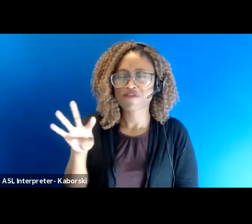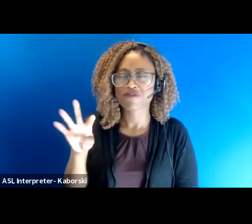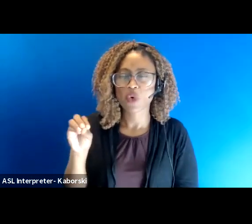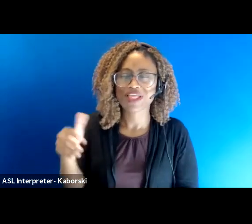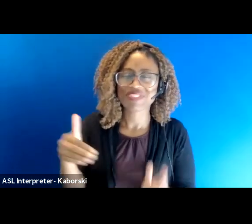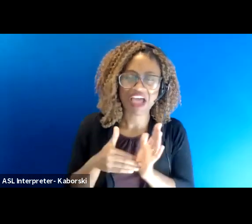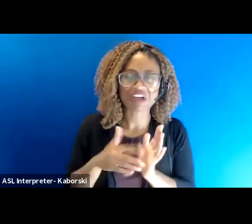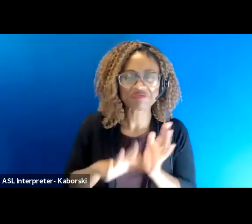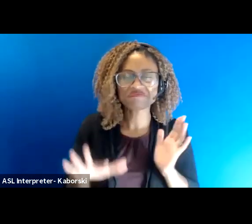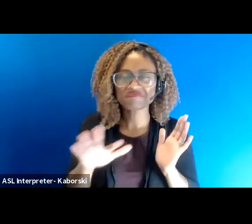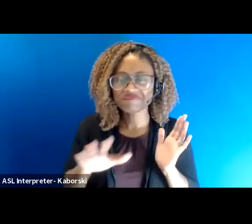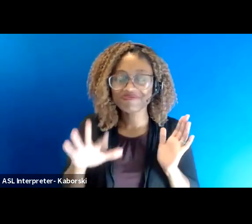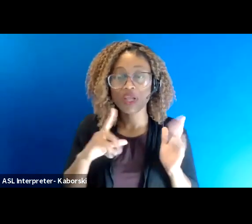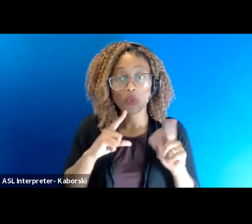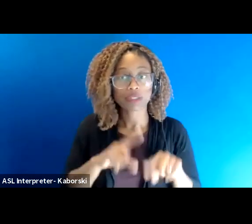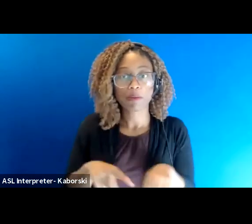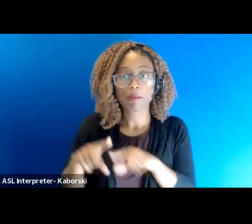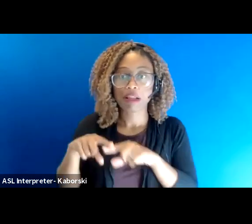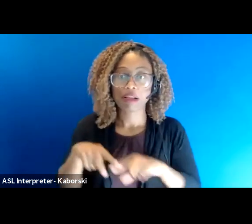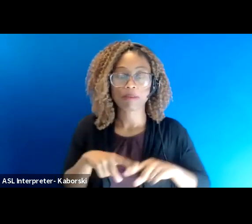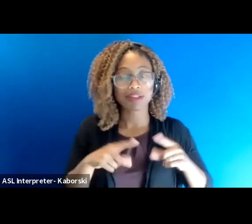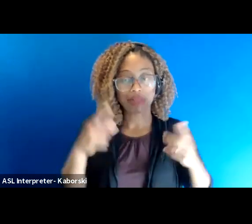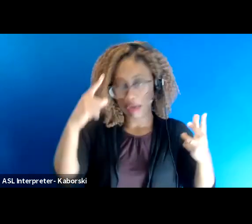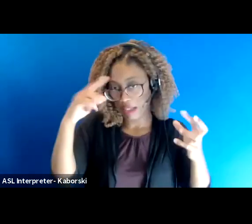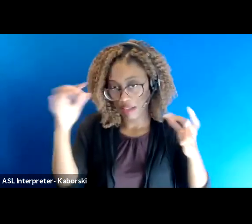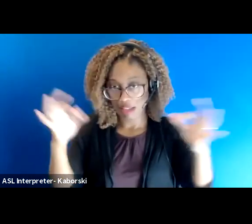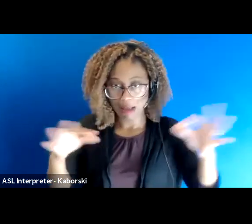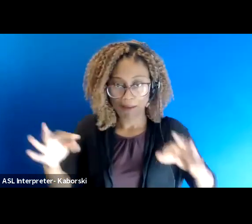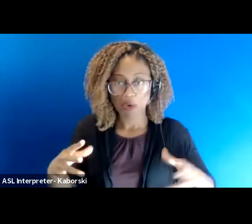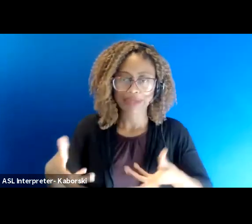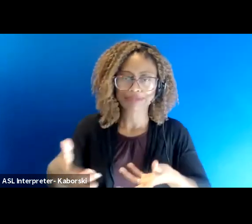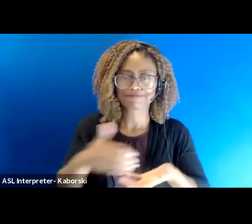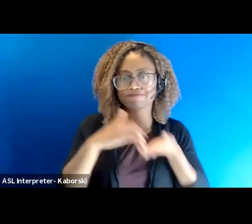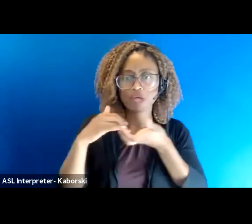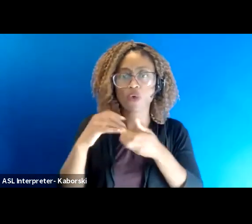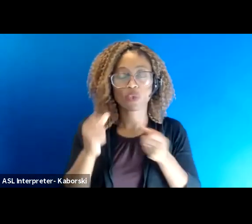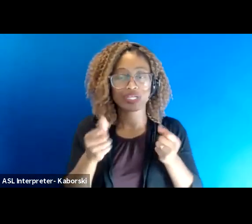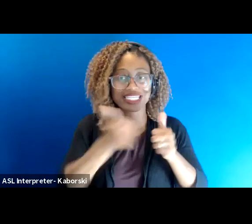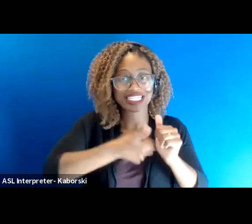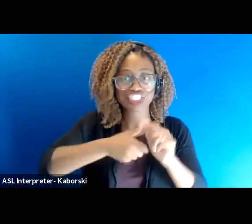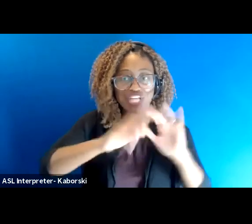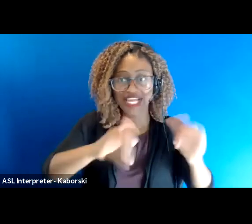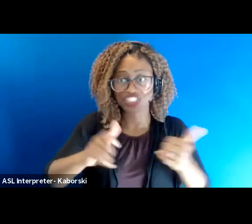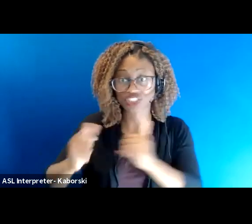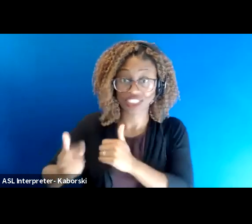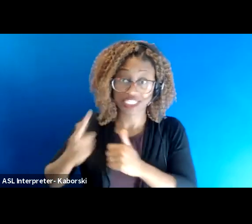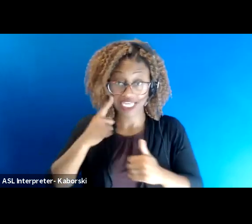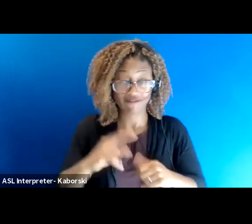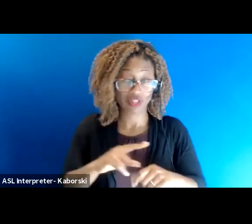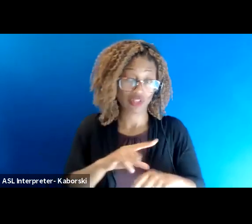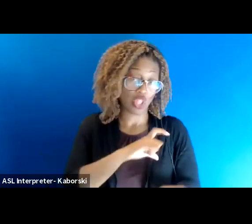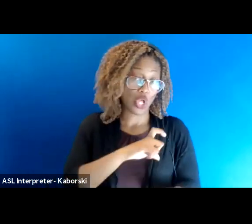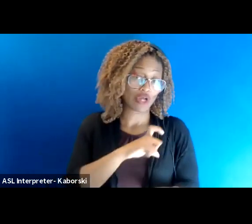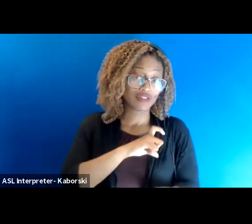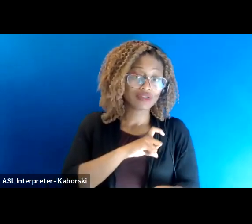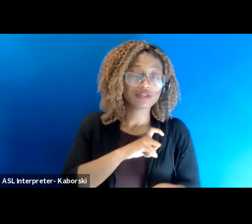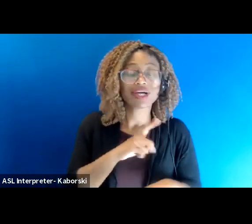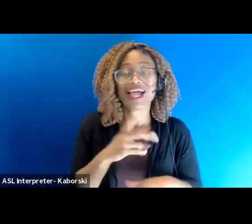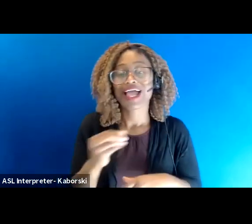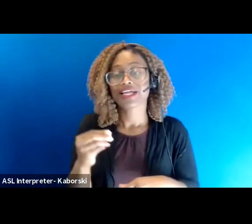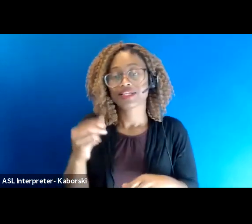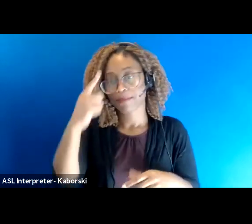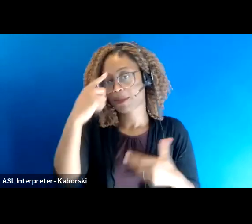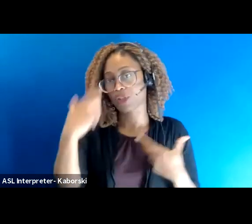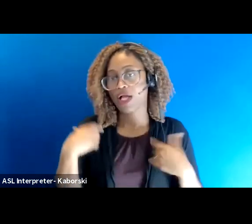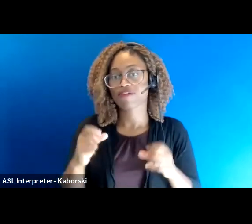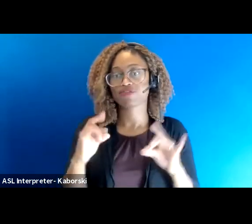240,000. We are dependent on collaborating with each in various agencies from law enforcement to mental health crisis unit.